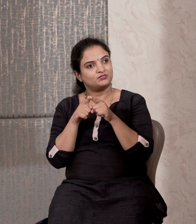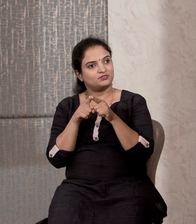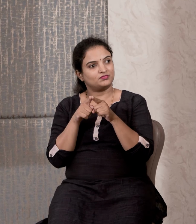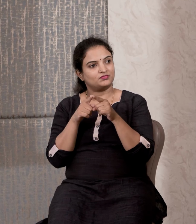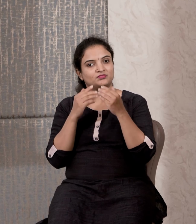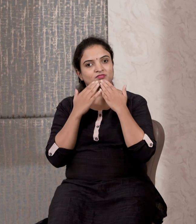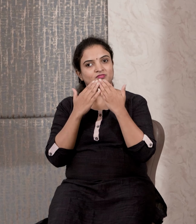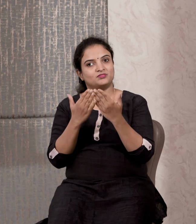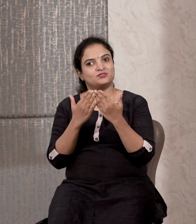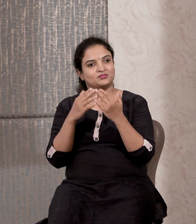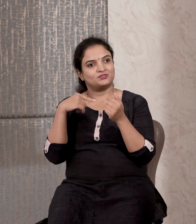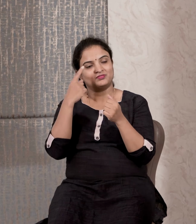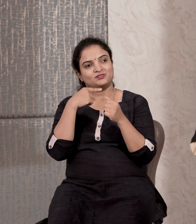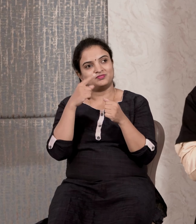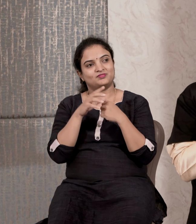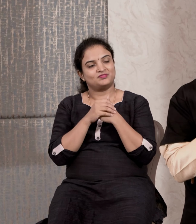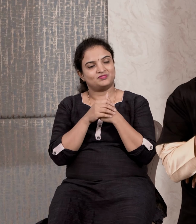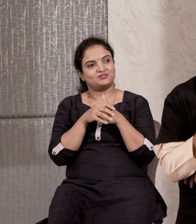Do I need to thank this fellow?